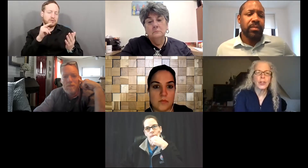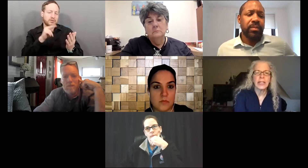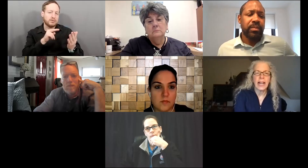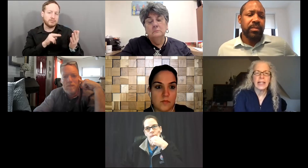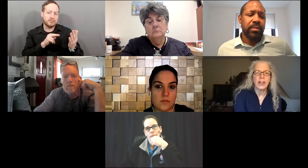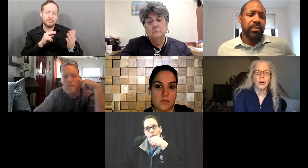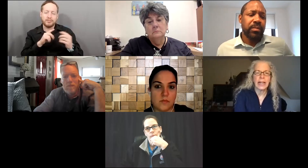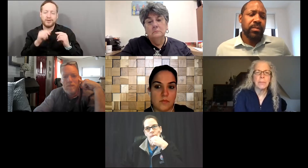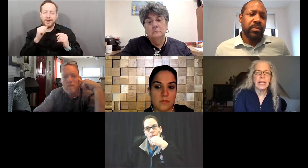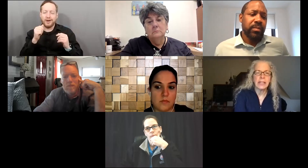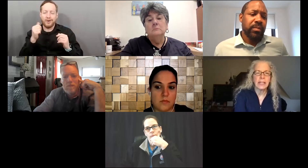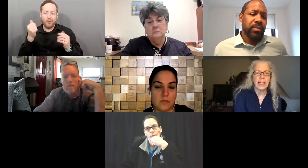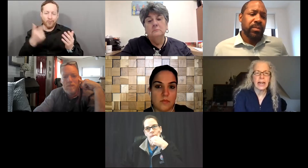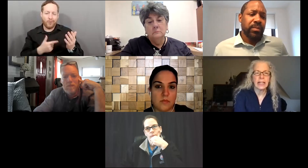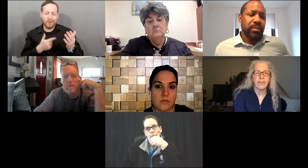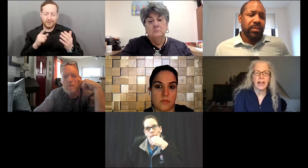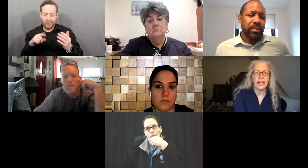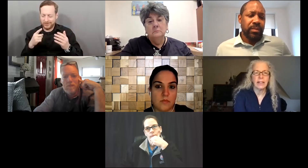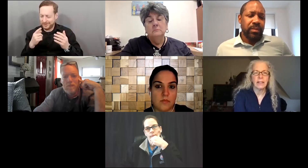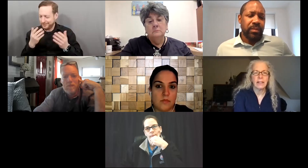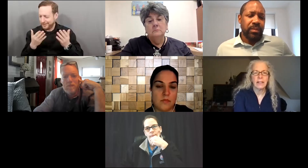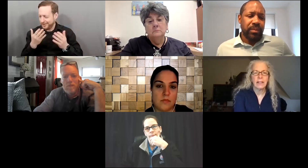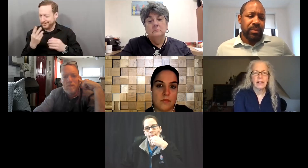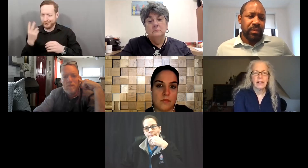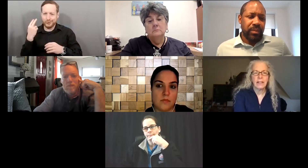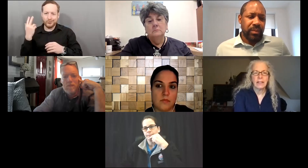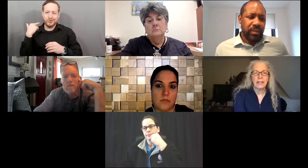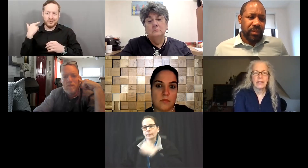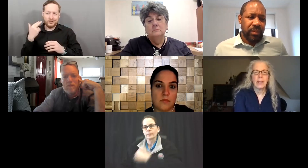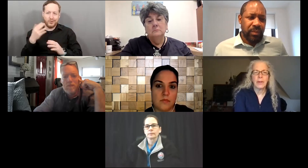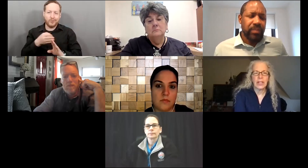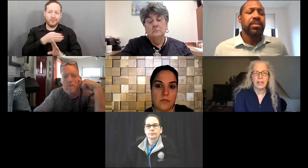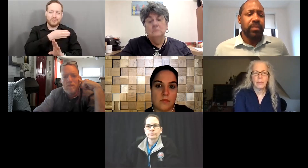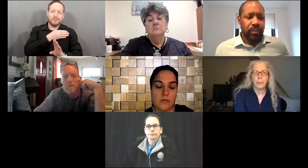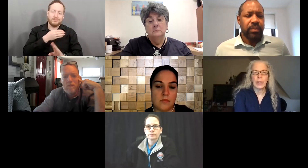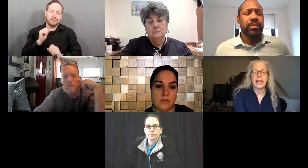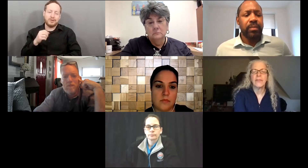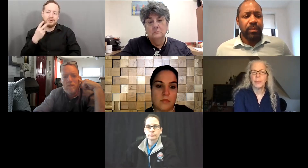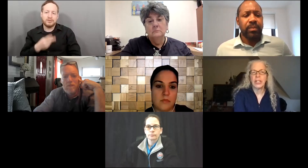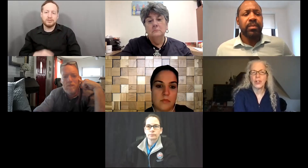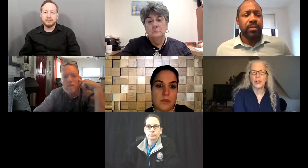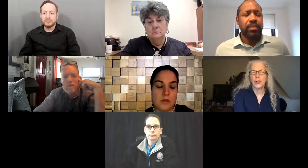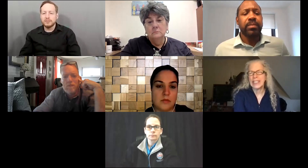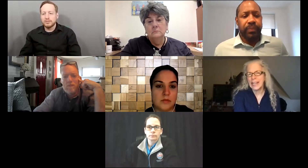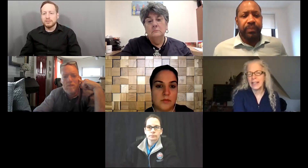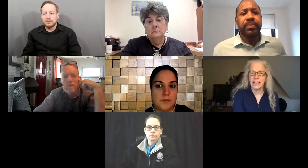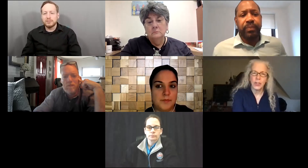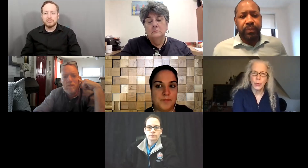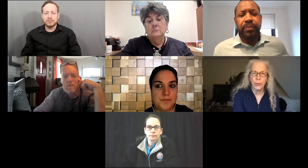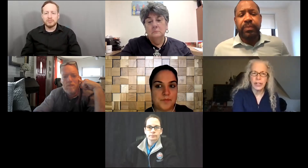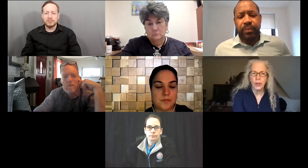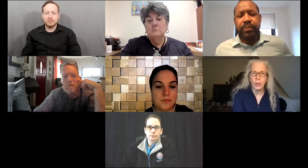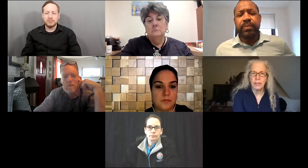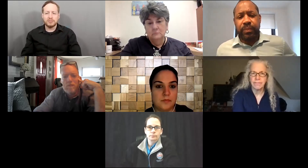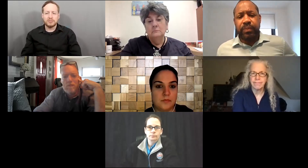usually look in the GuideStar database and then I can find some of it. but the information is usually dated. It's 2 or